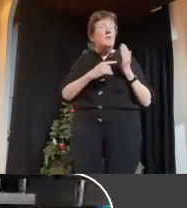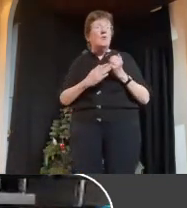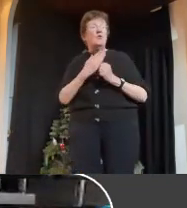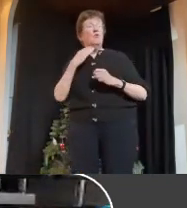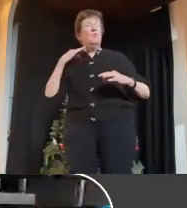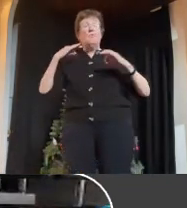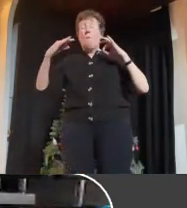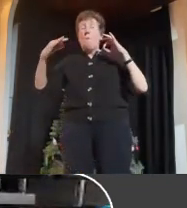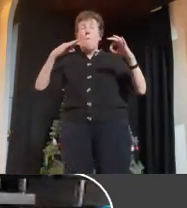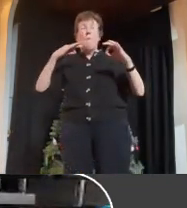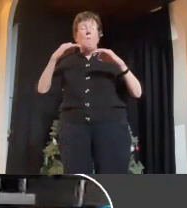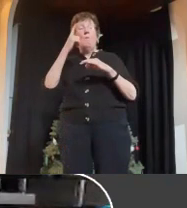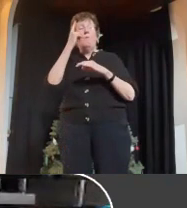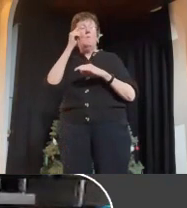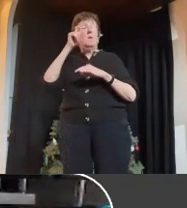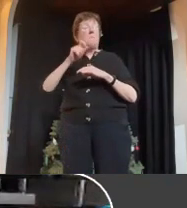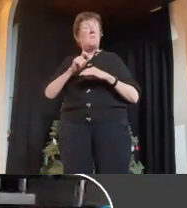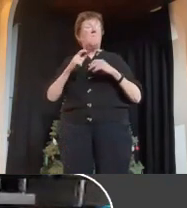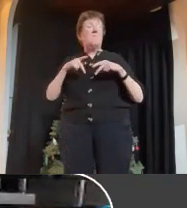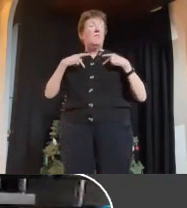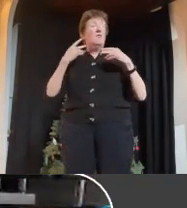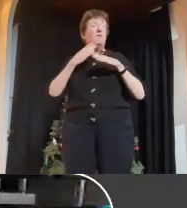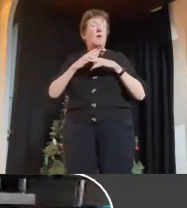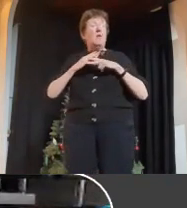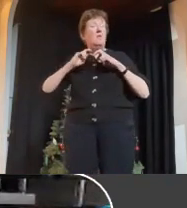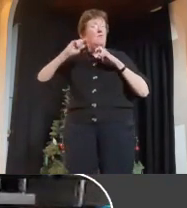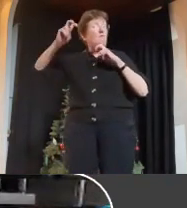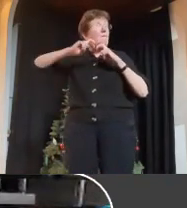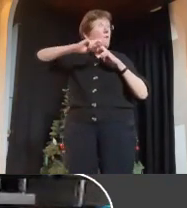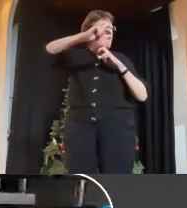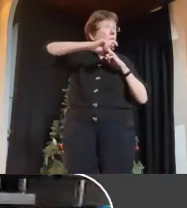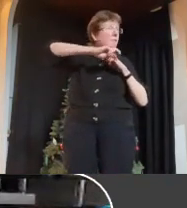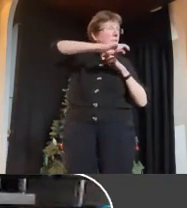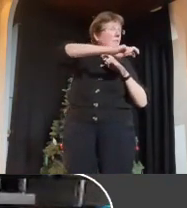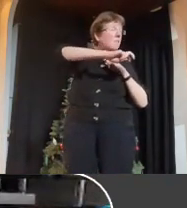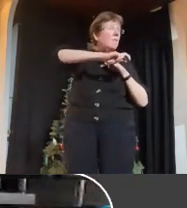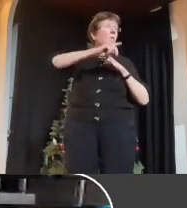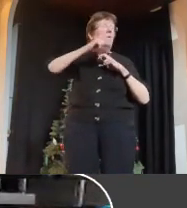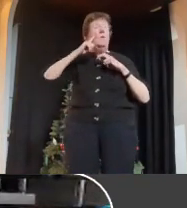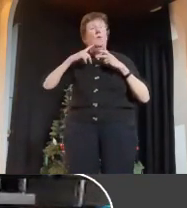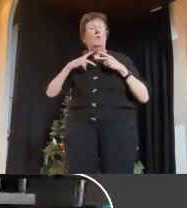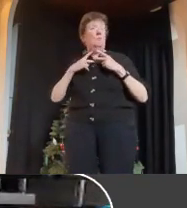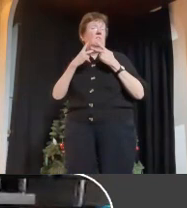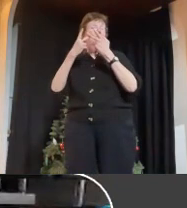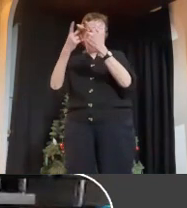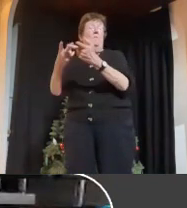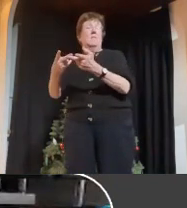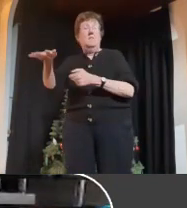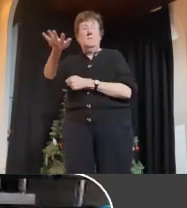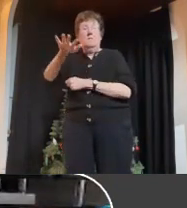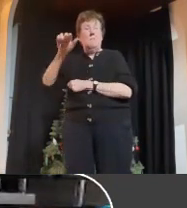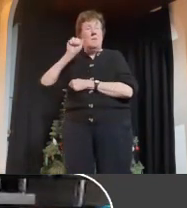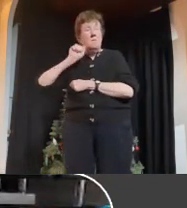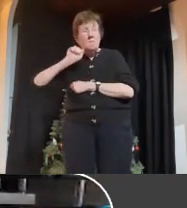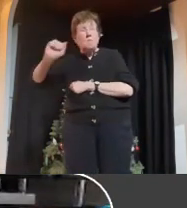And maybe we need to consider a new job description, a new role, where a nursery worker may be peripatetic